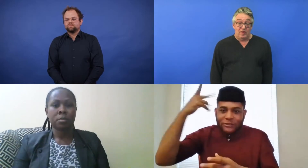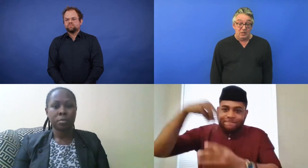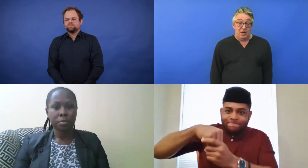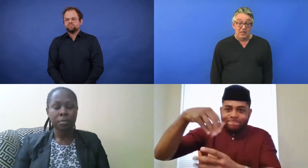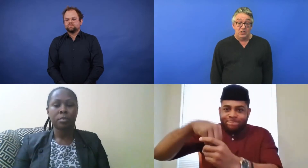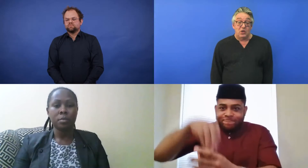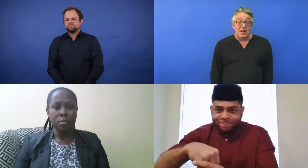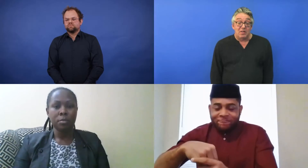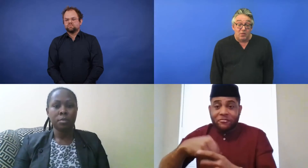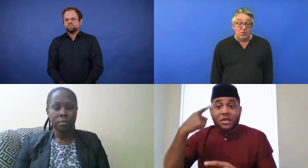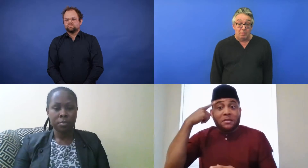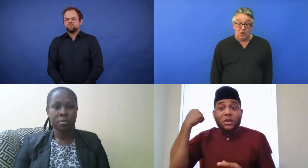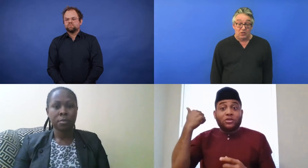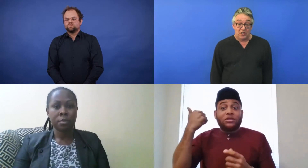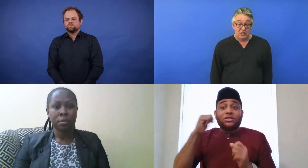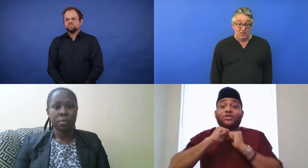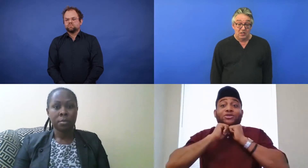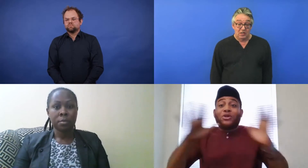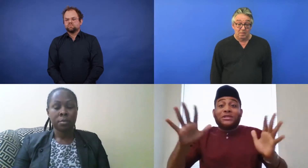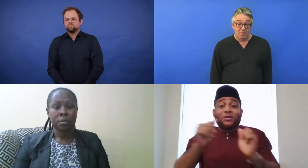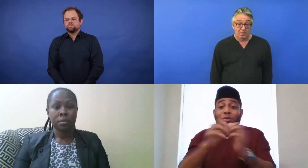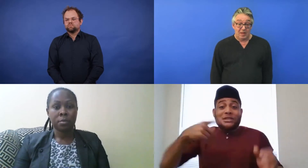with disabilities to get involved in politics.